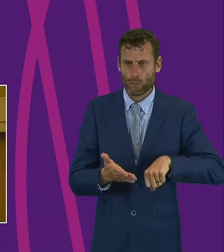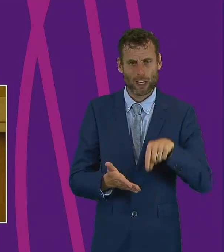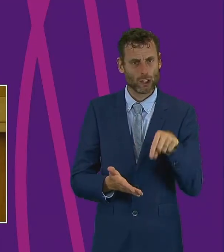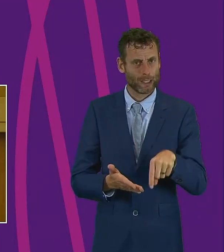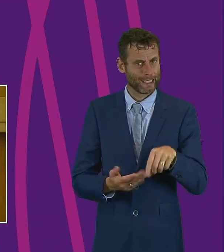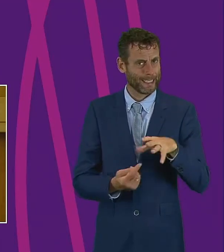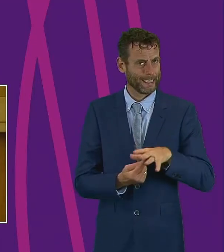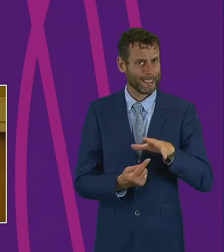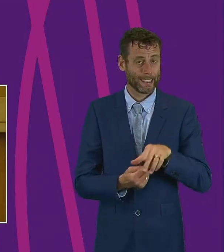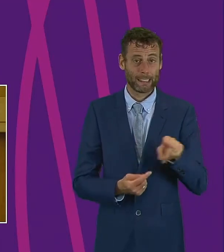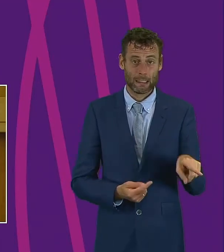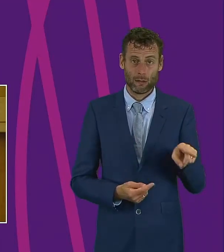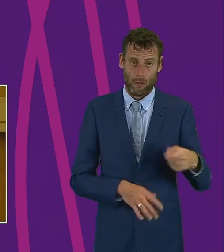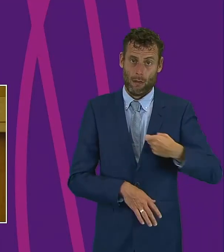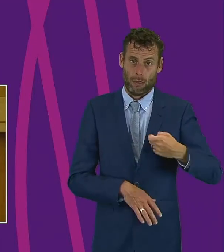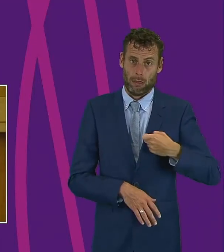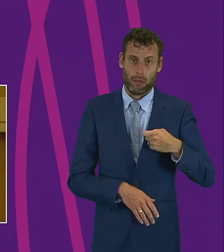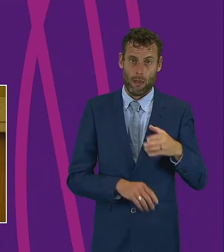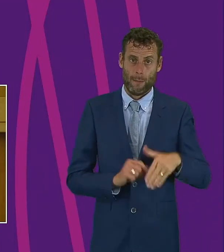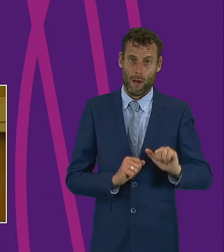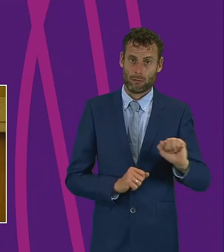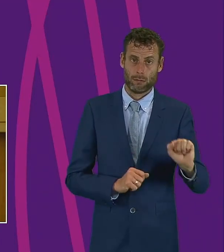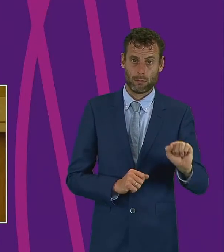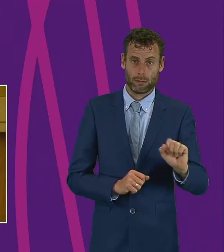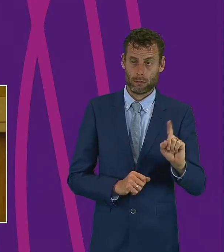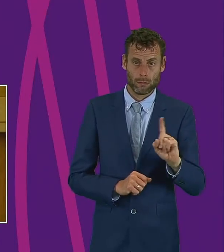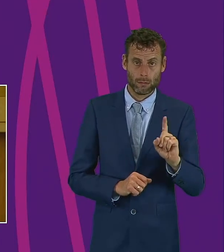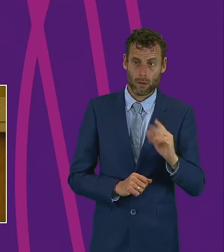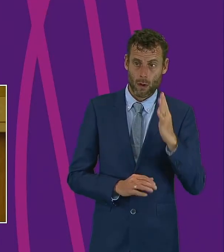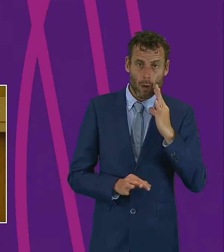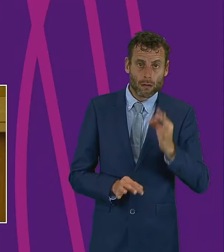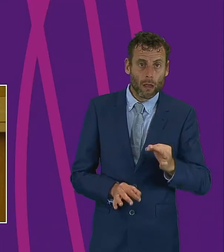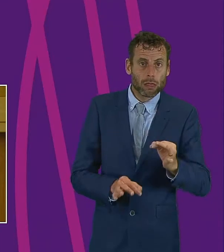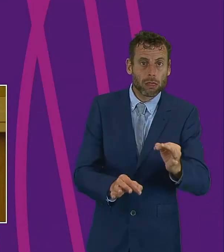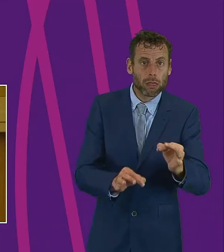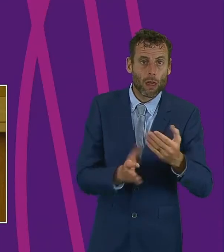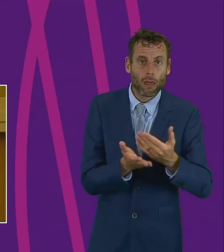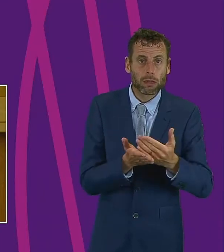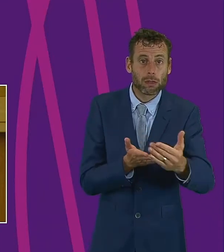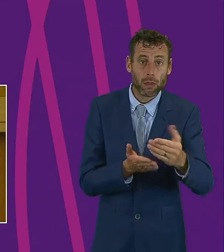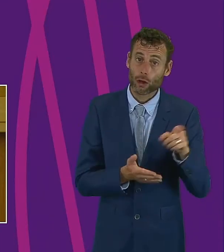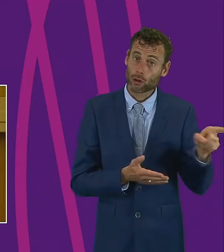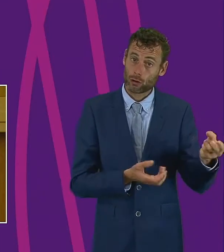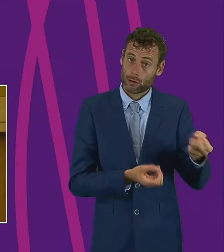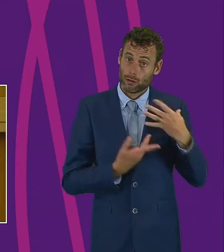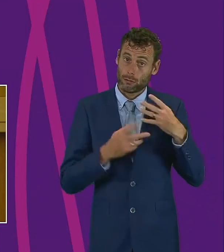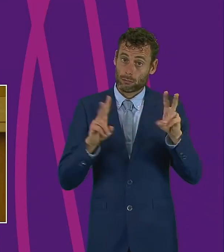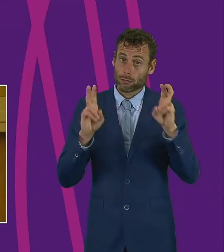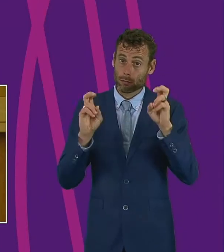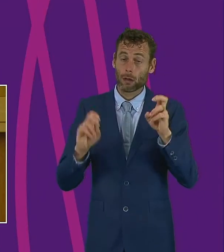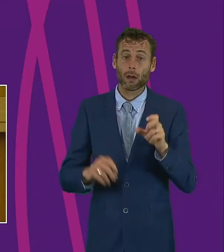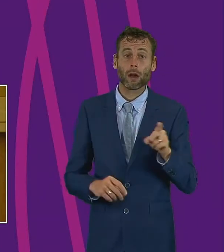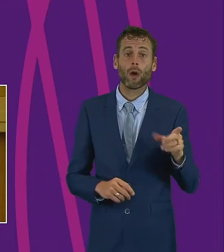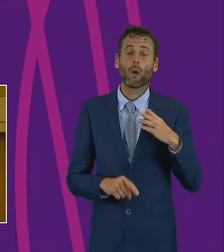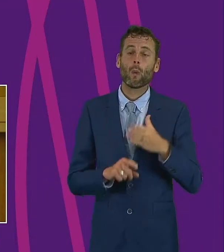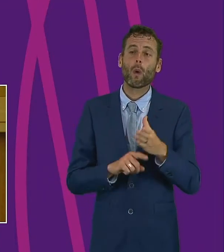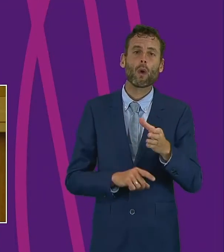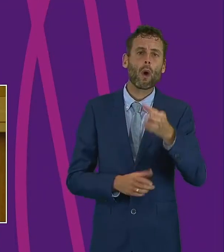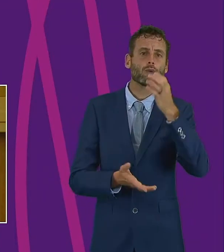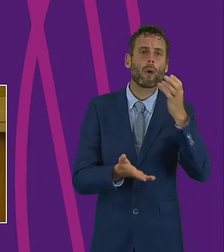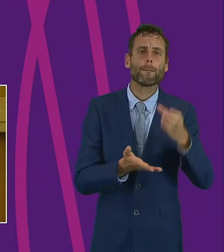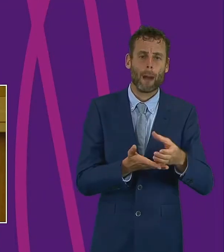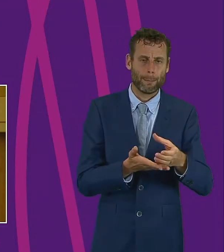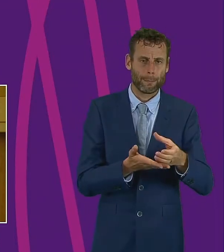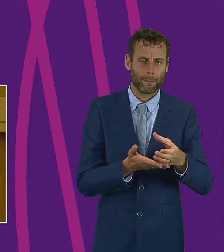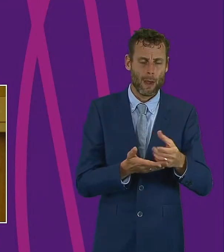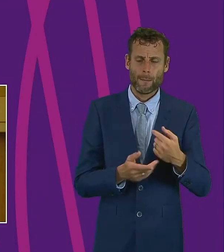My constituent is petrified about any delay to her surgery and says, and I quote, "To be able to go to a pub before I go for surgery